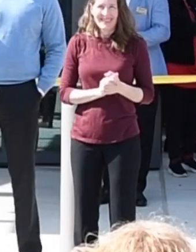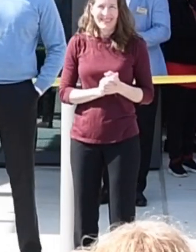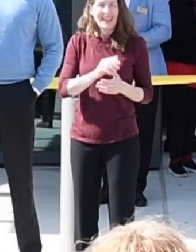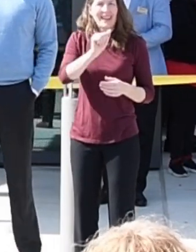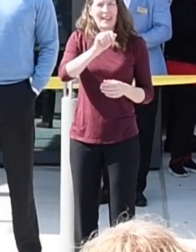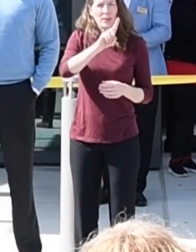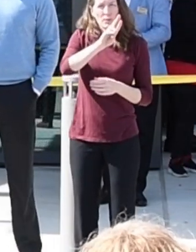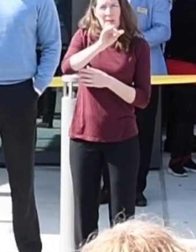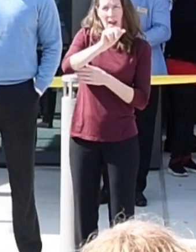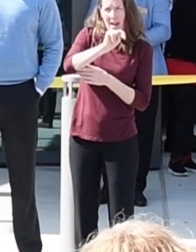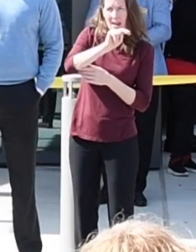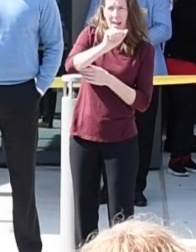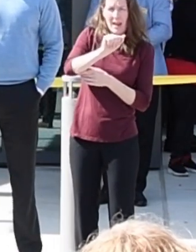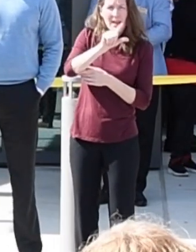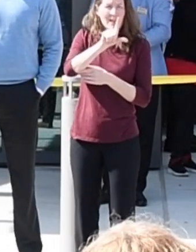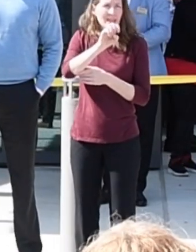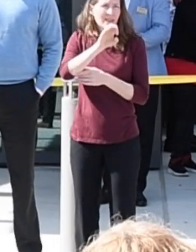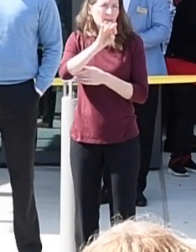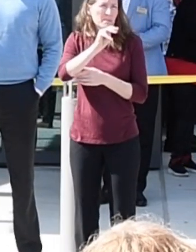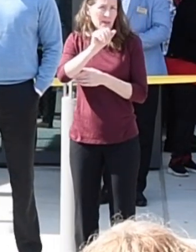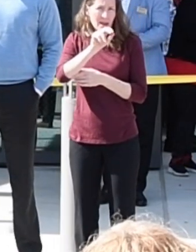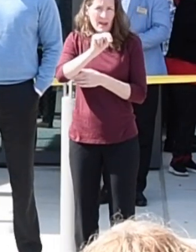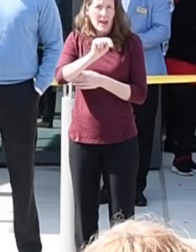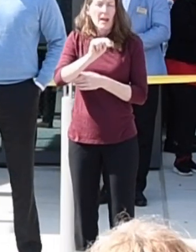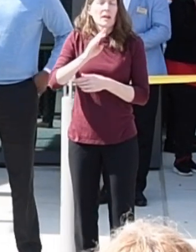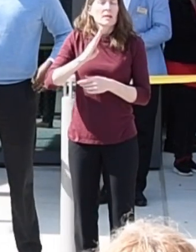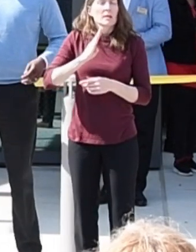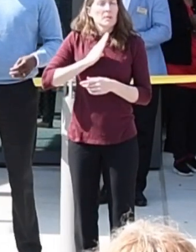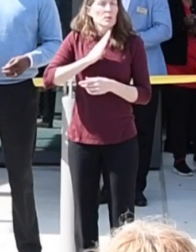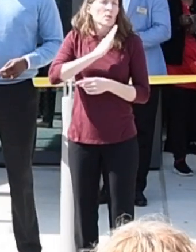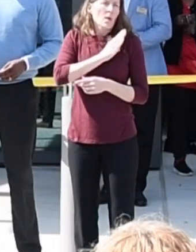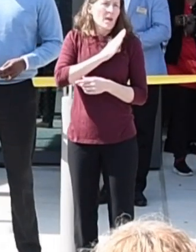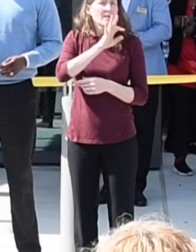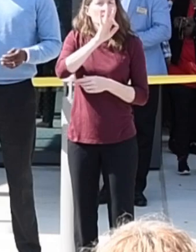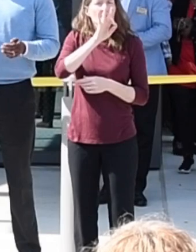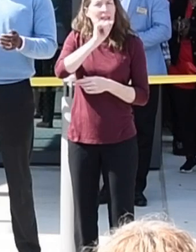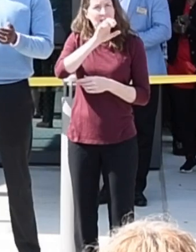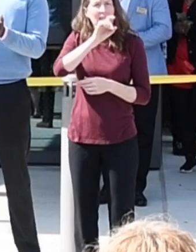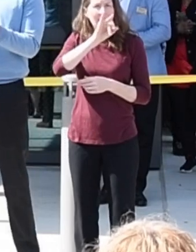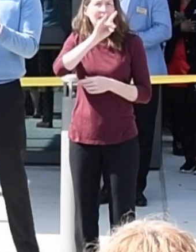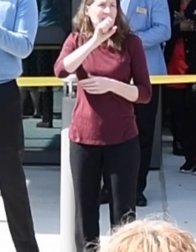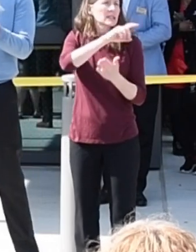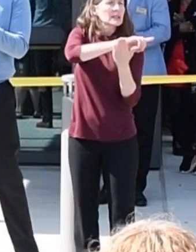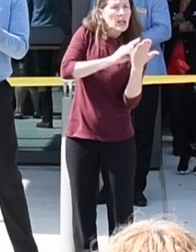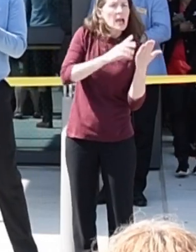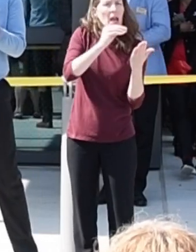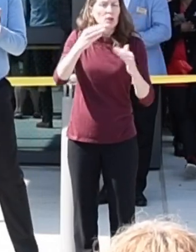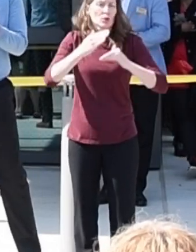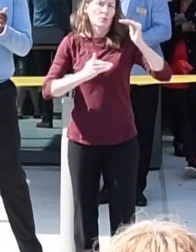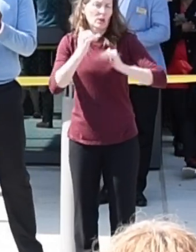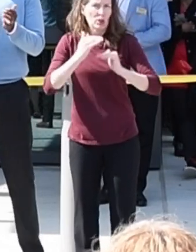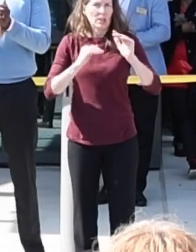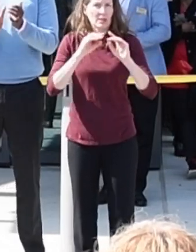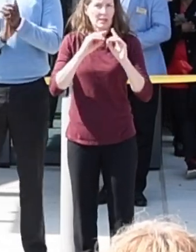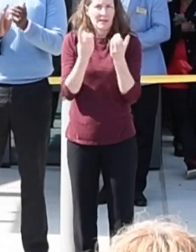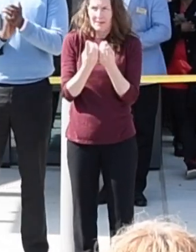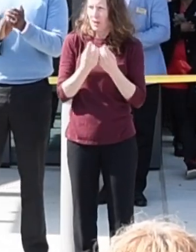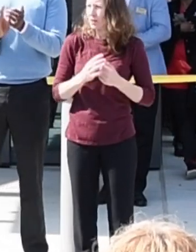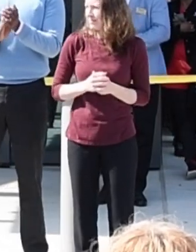Adriana Leftman, the Project Manager for the Bureau of Facilities, the Design and Construction Division.